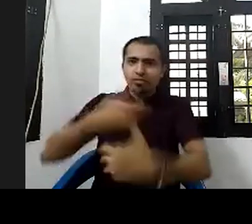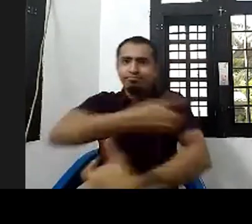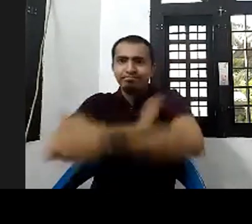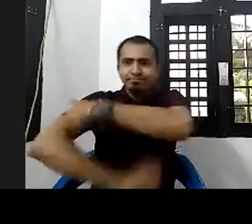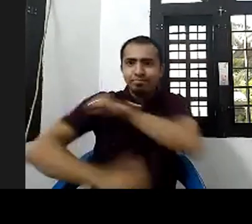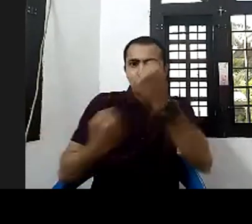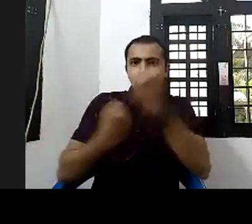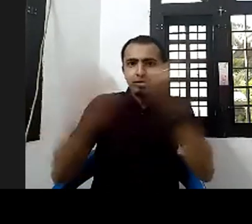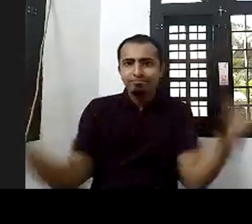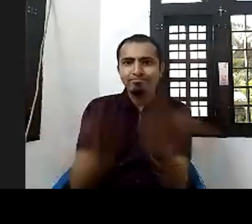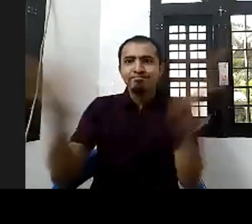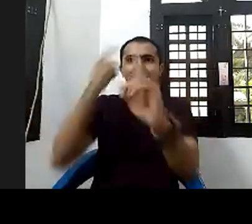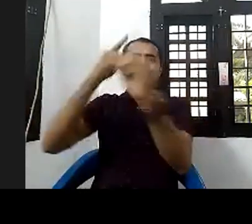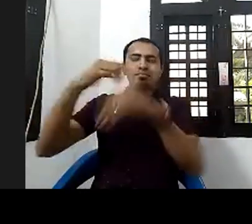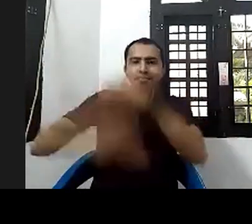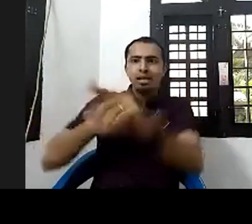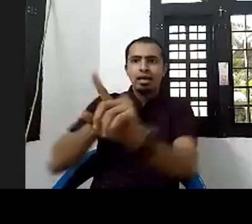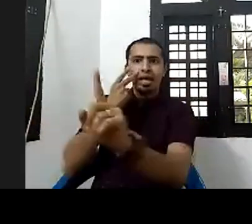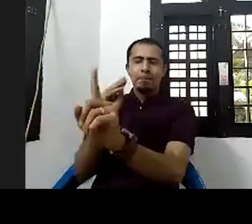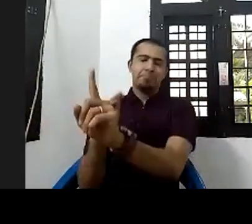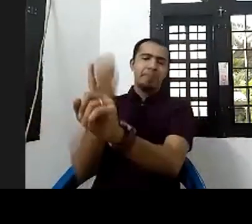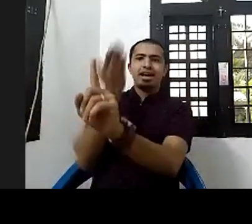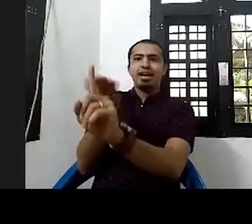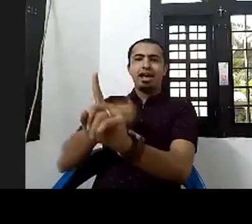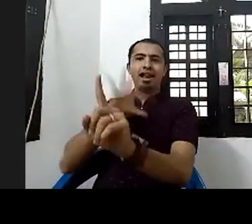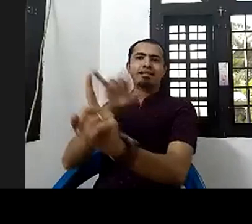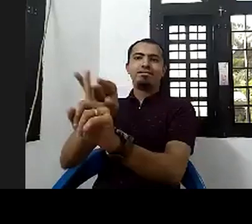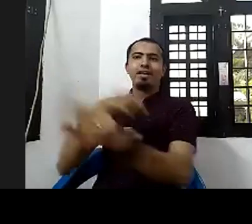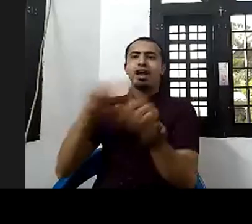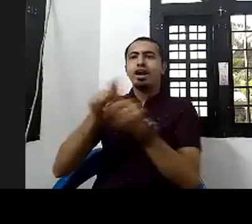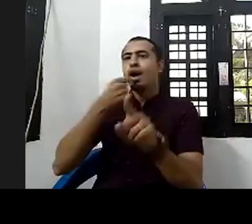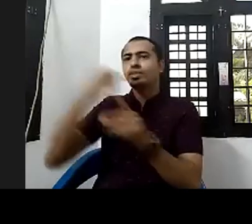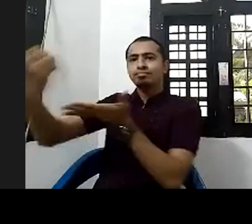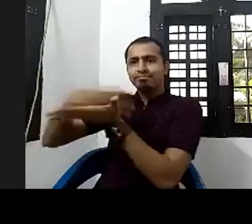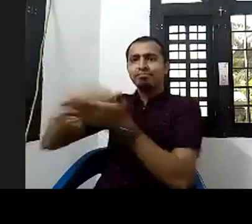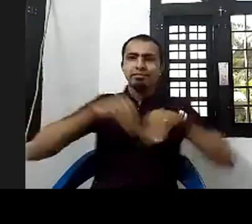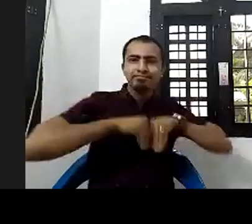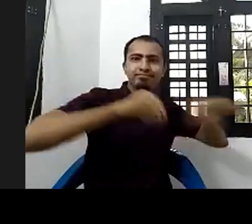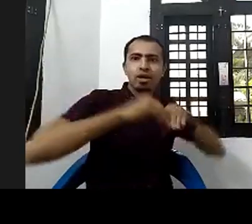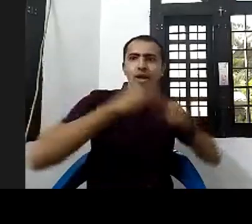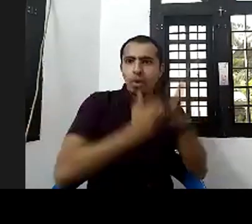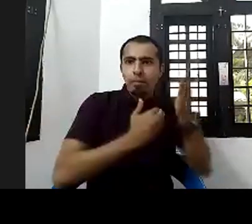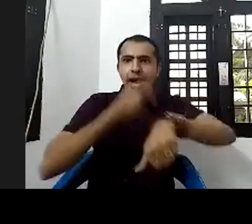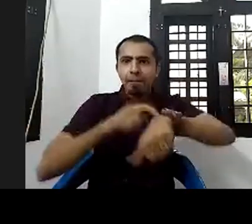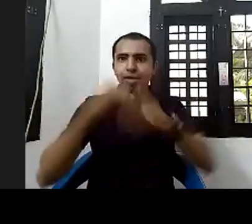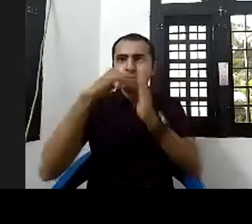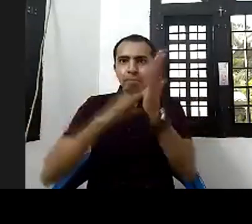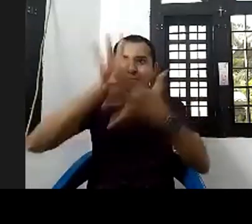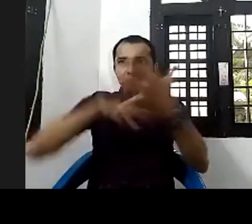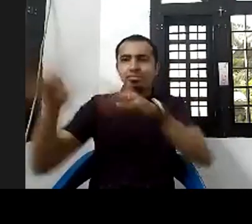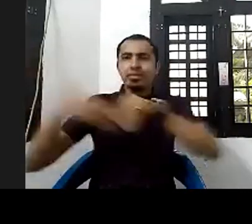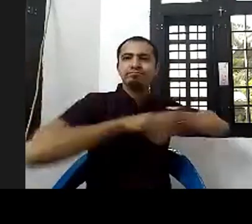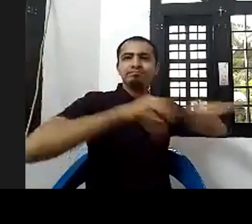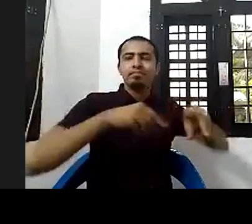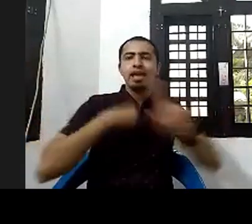access. So I hope that you can really roll up your sleeves and grow more, and there's more access around, and we can definitely have